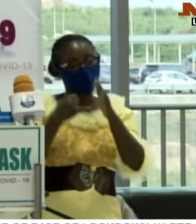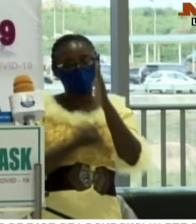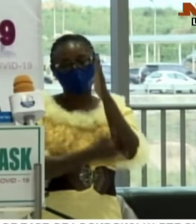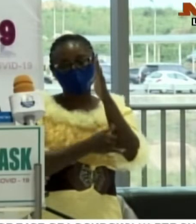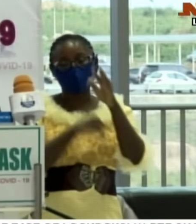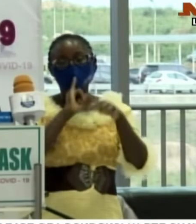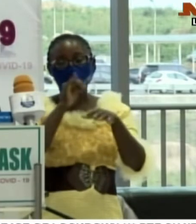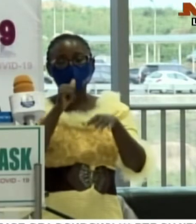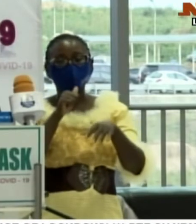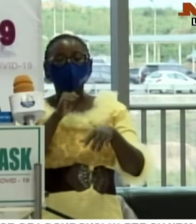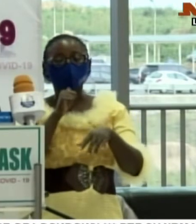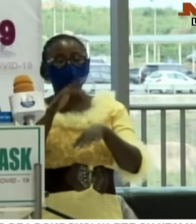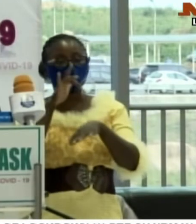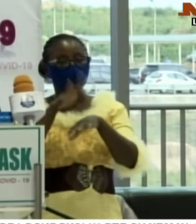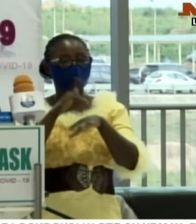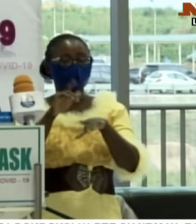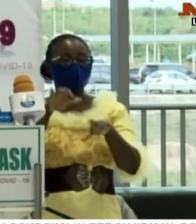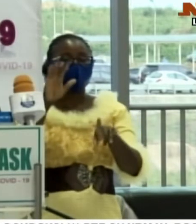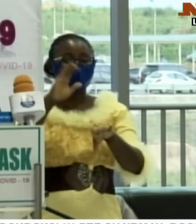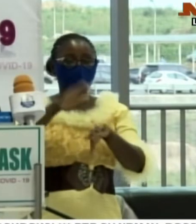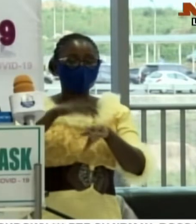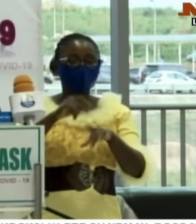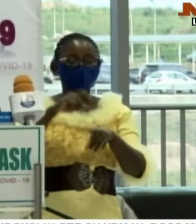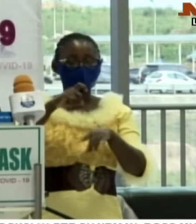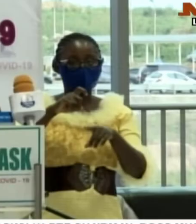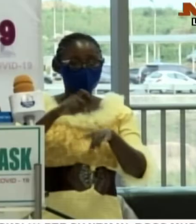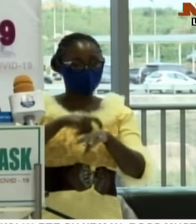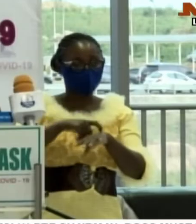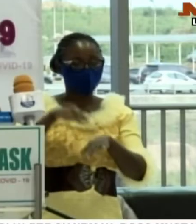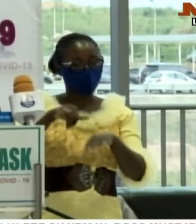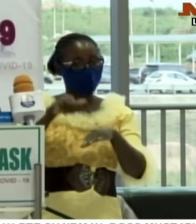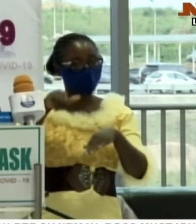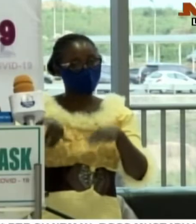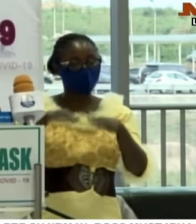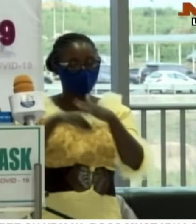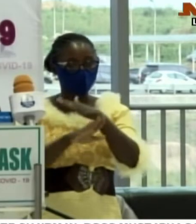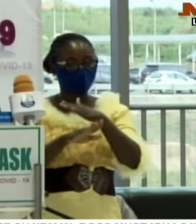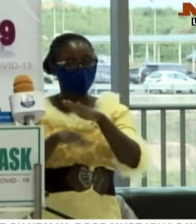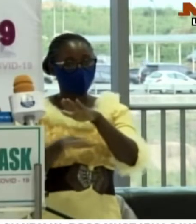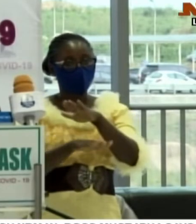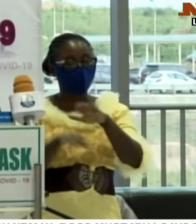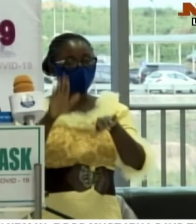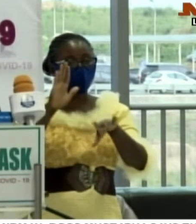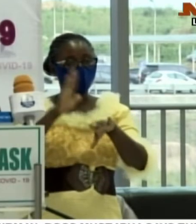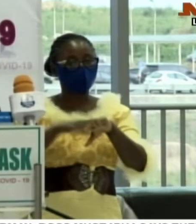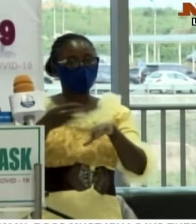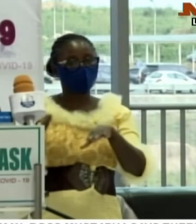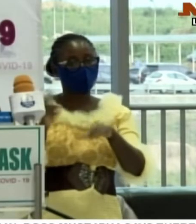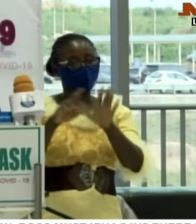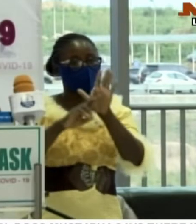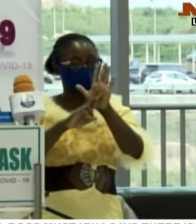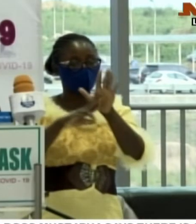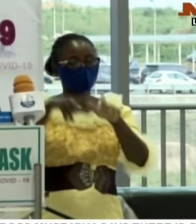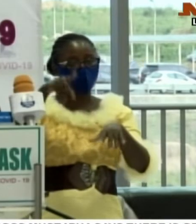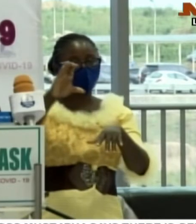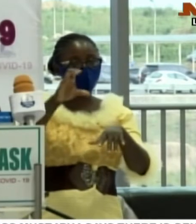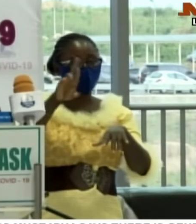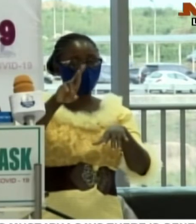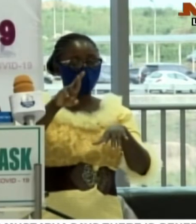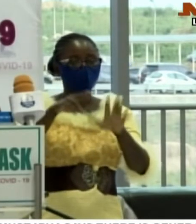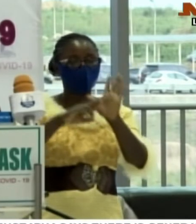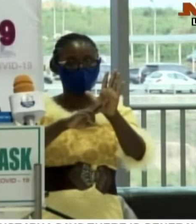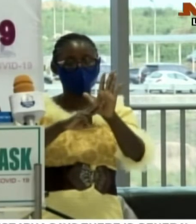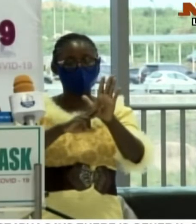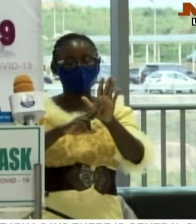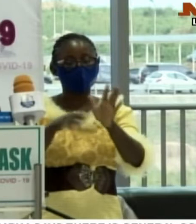is not infectious as at the time they come into the country, based on the COVID-19 PCR test we'll do. And if